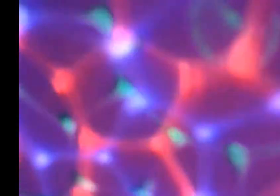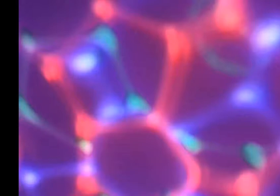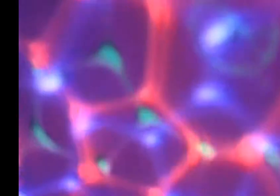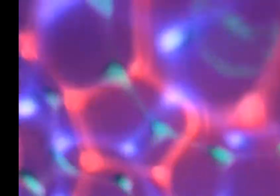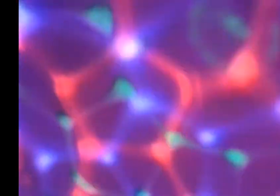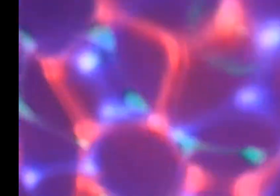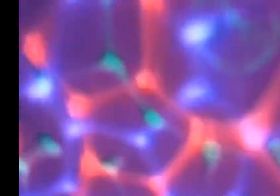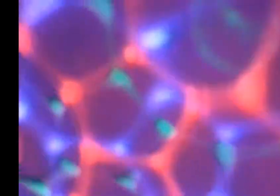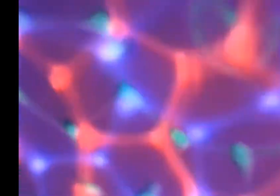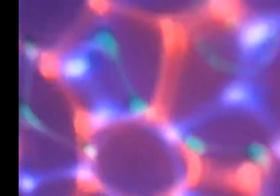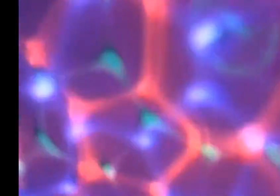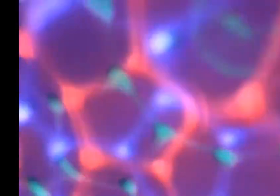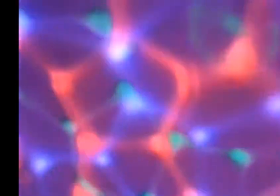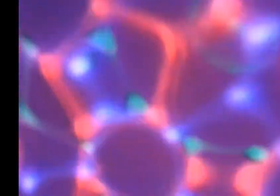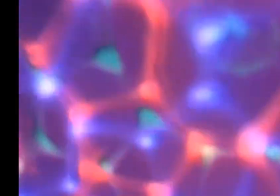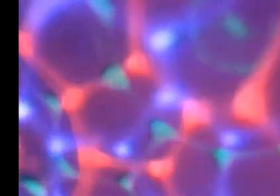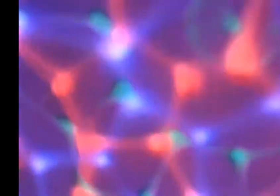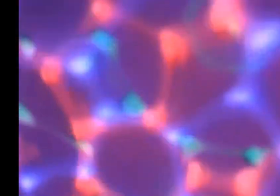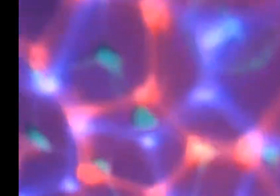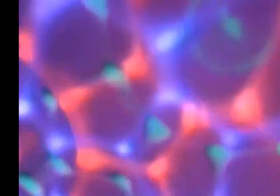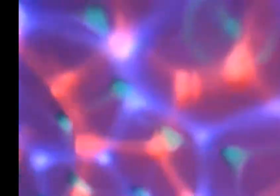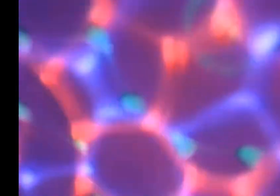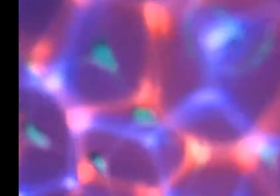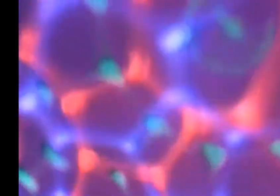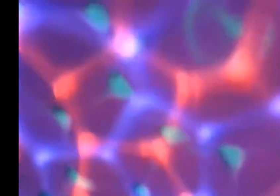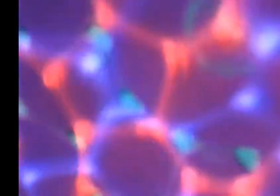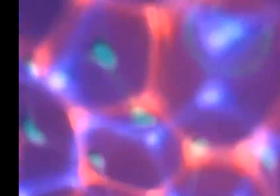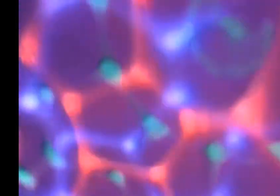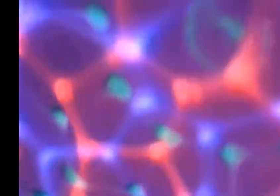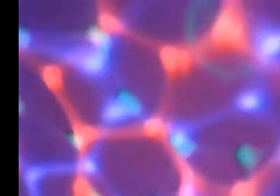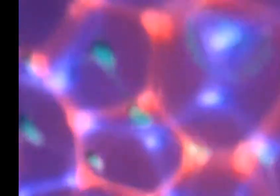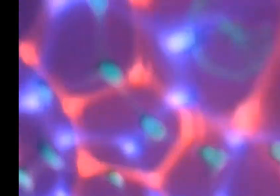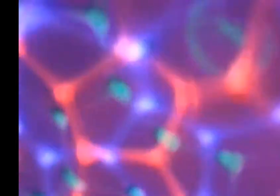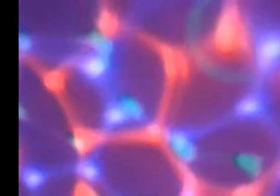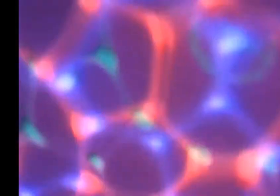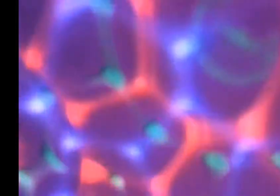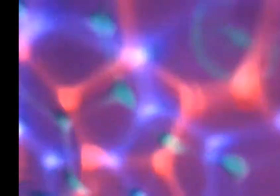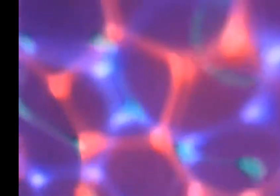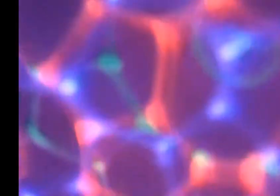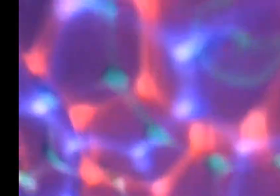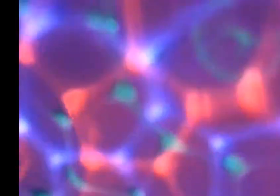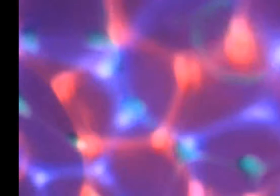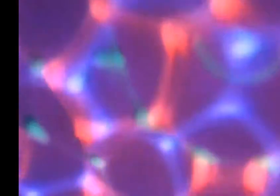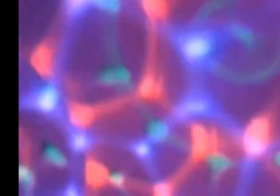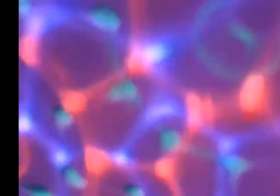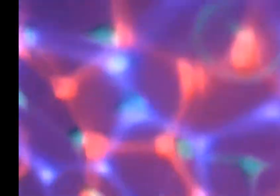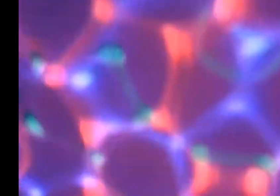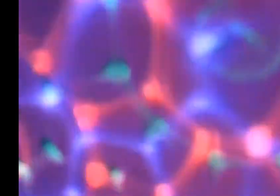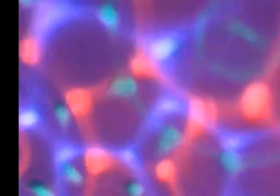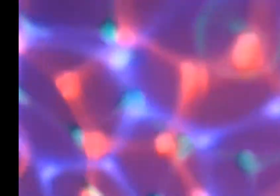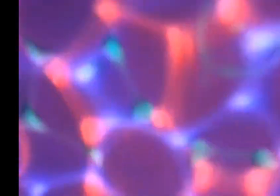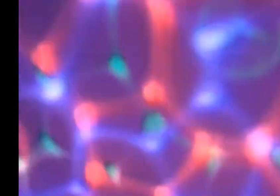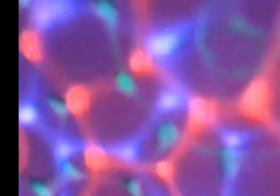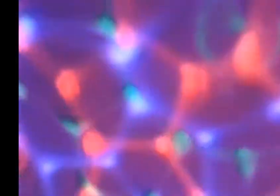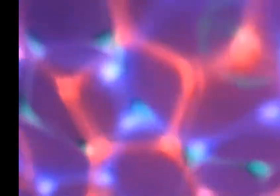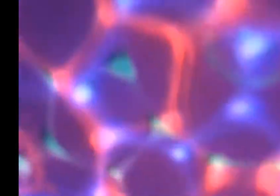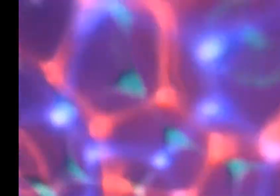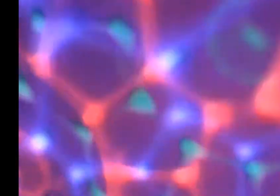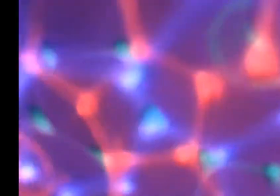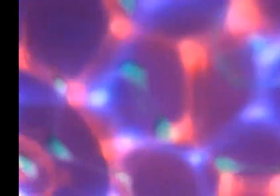Sometimes I like to stare up at it and imagine that each color is its own layer of graphene with interlocking